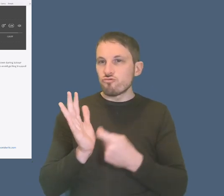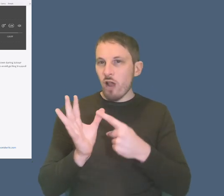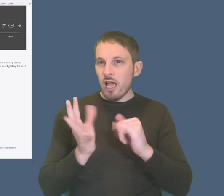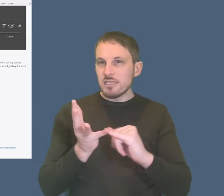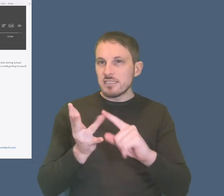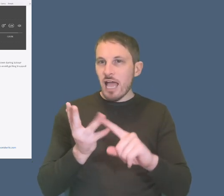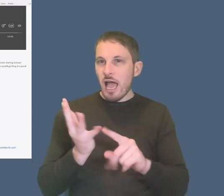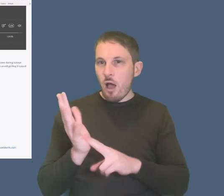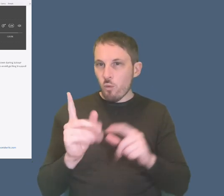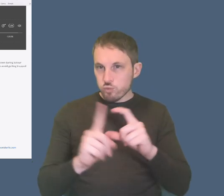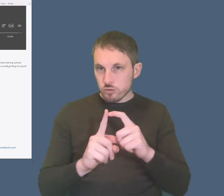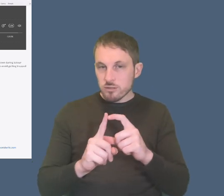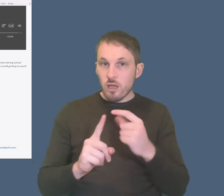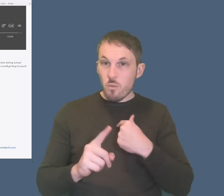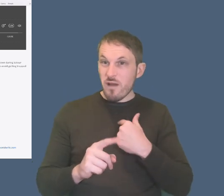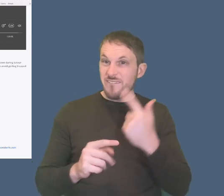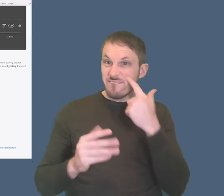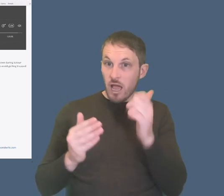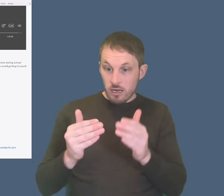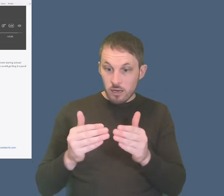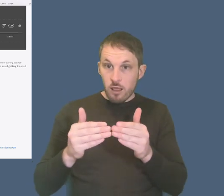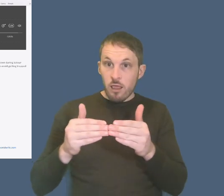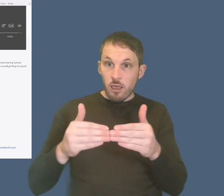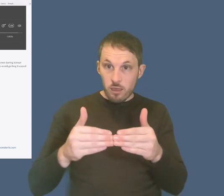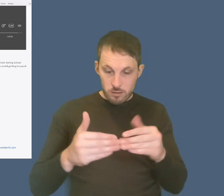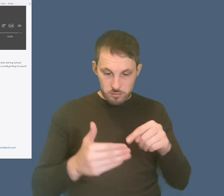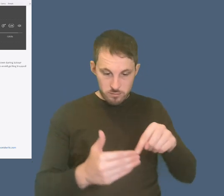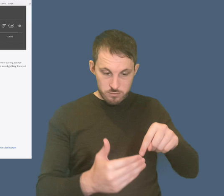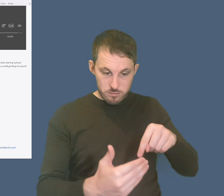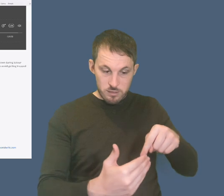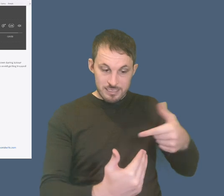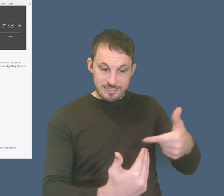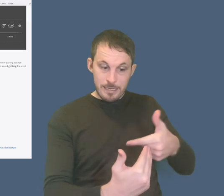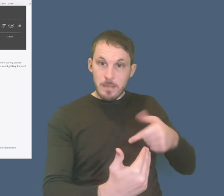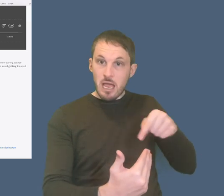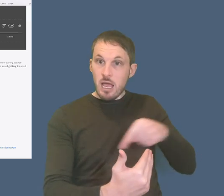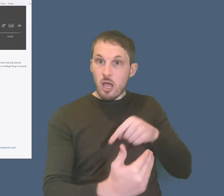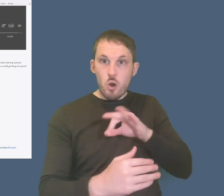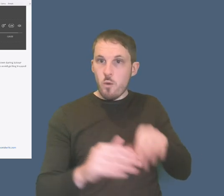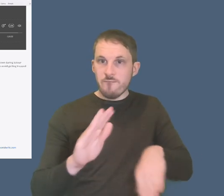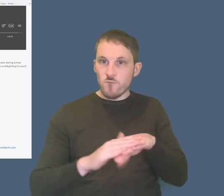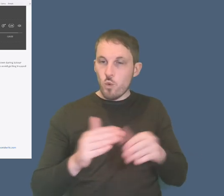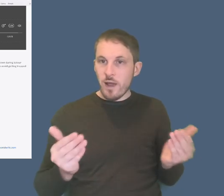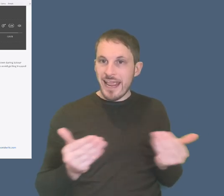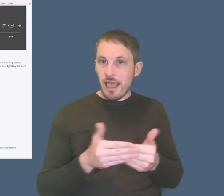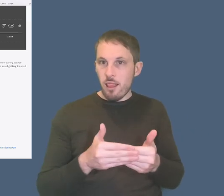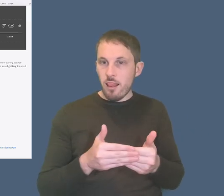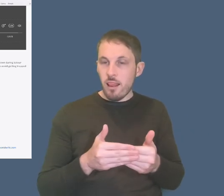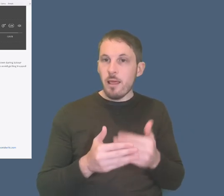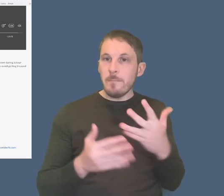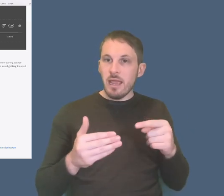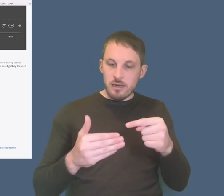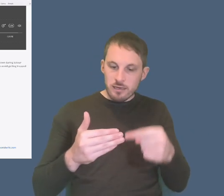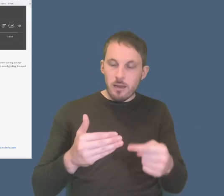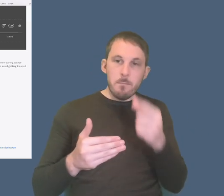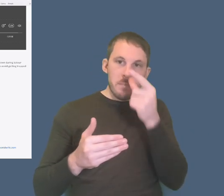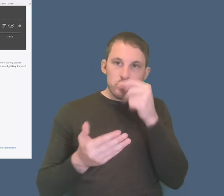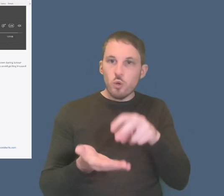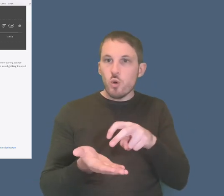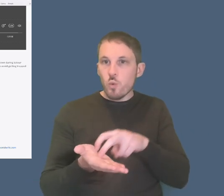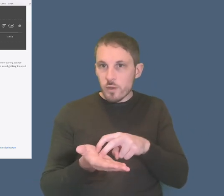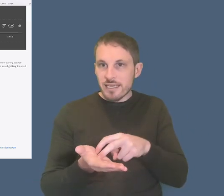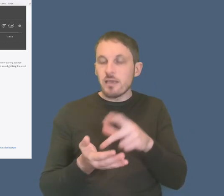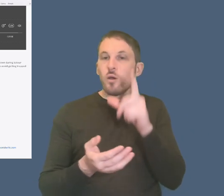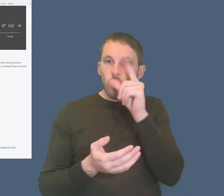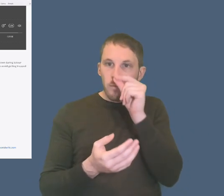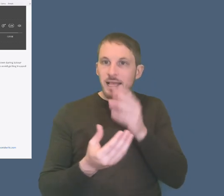And it was discovered that there was not full healing of her rectal muscles. So there was some potential for weakness that could predispose